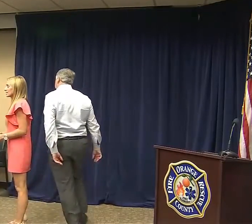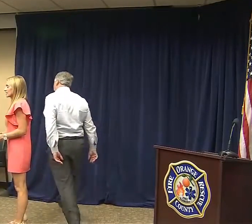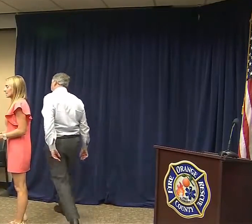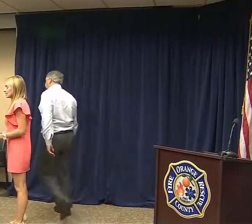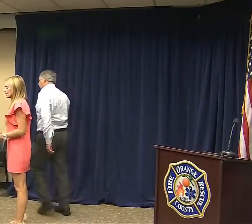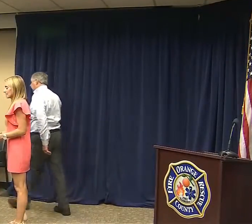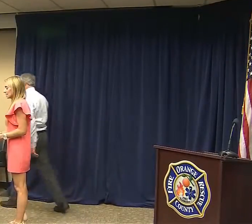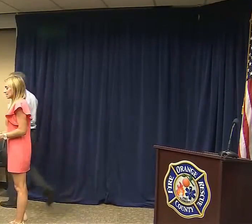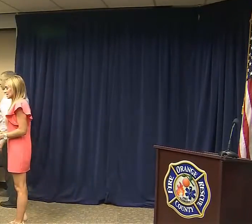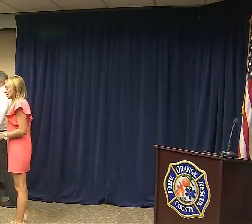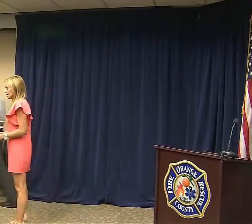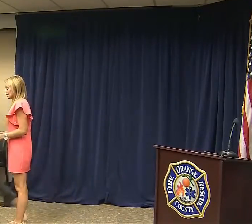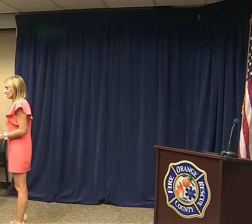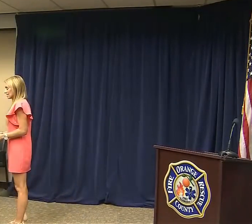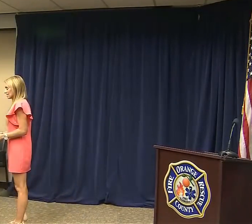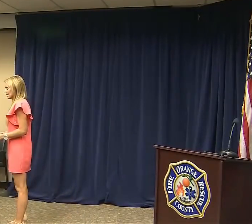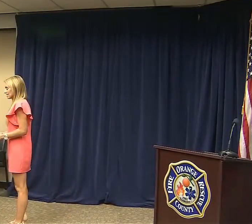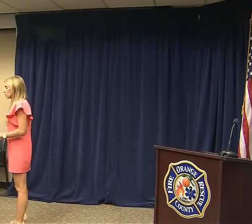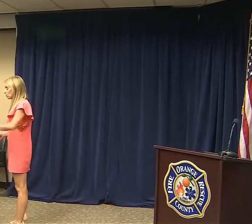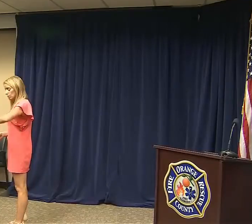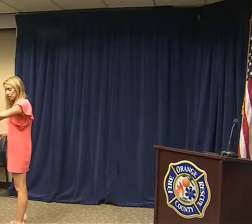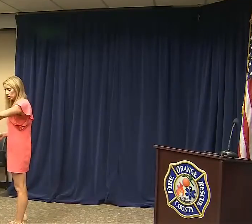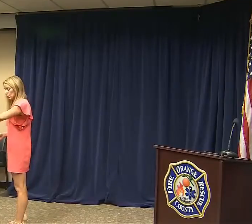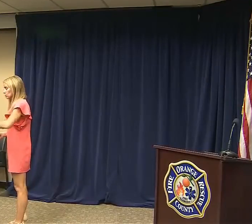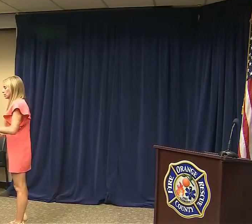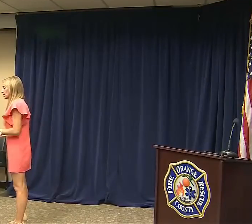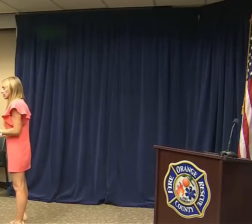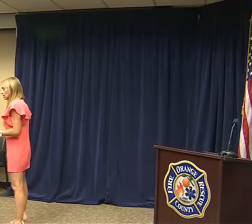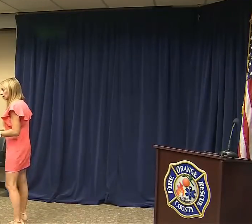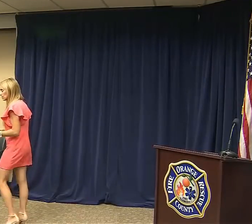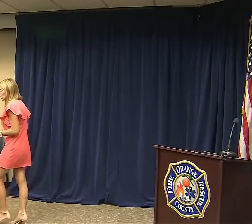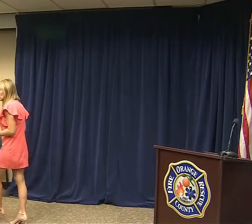No, no, no. I was just resetting my microphone.